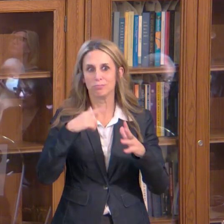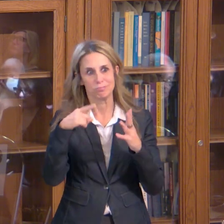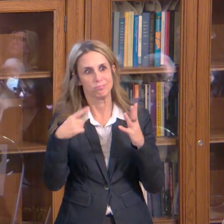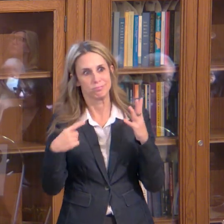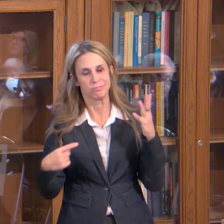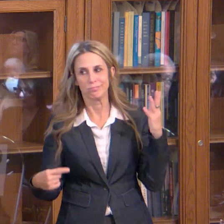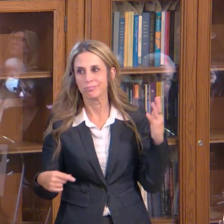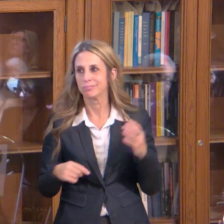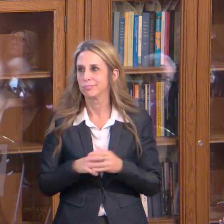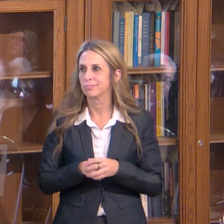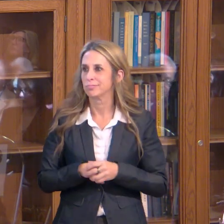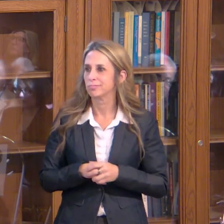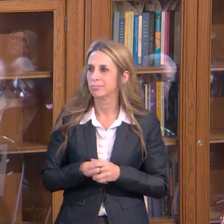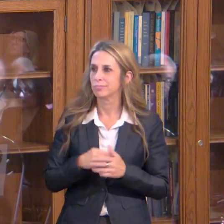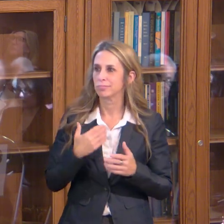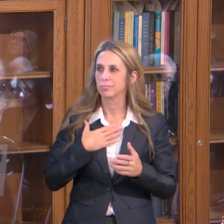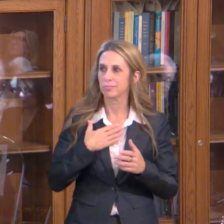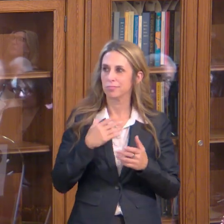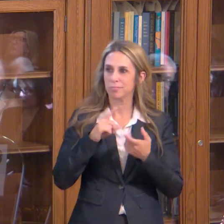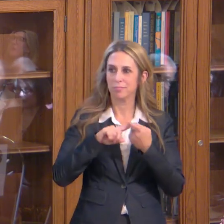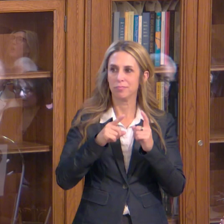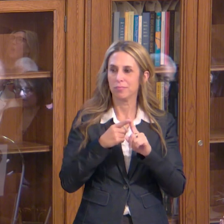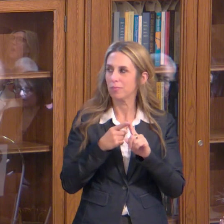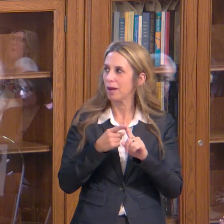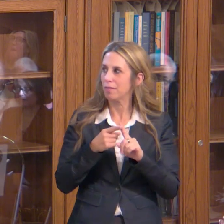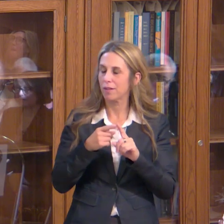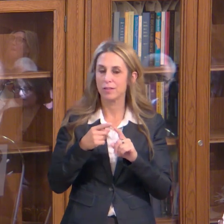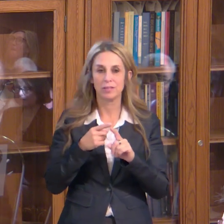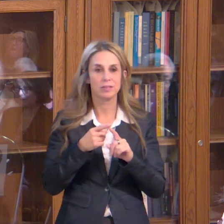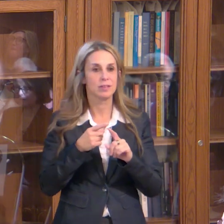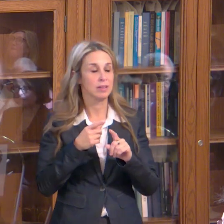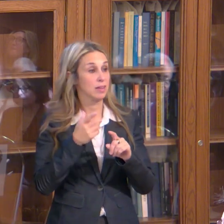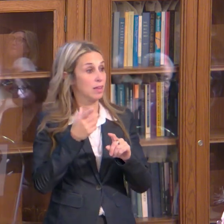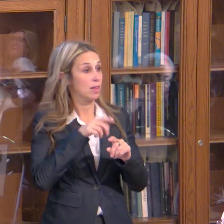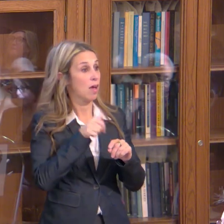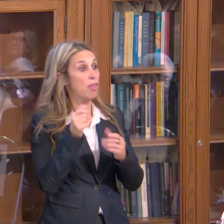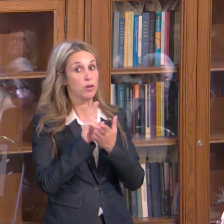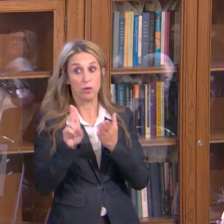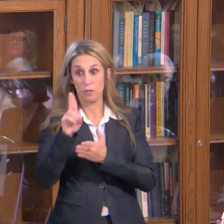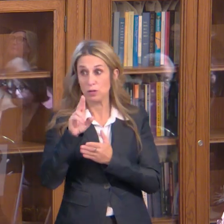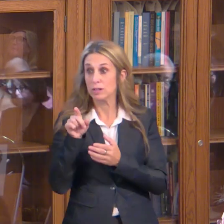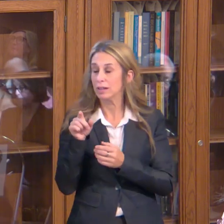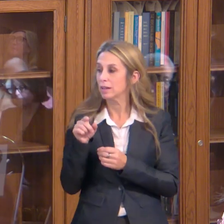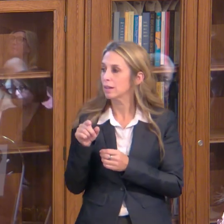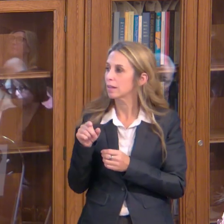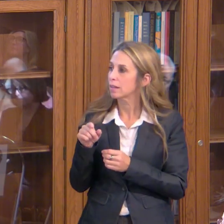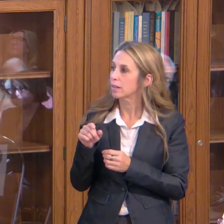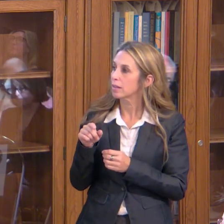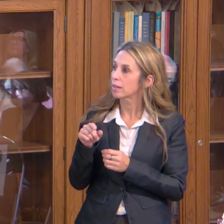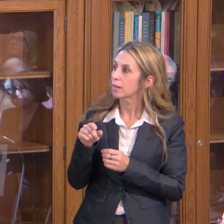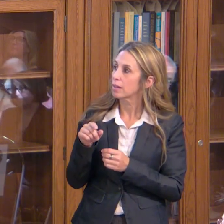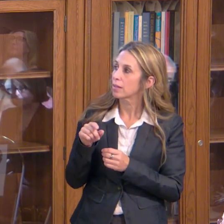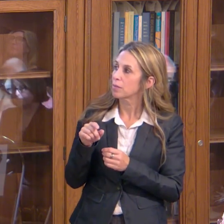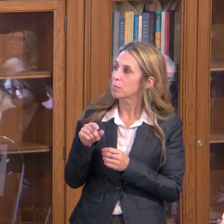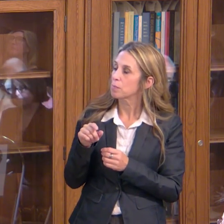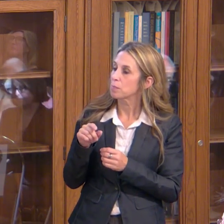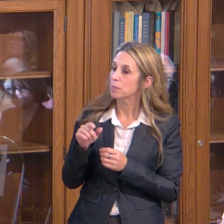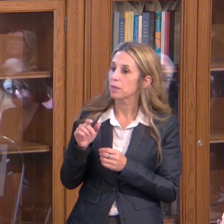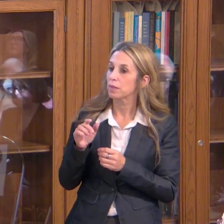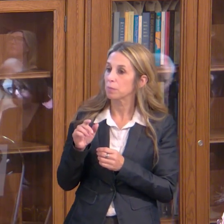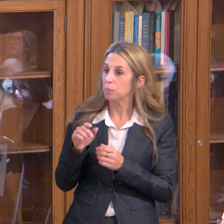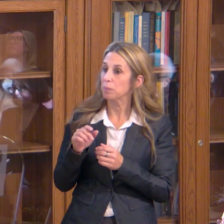I believe my great friends who are at um Hamp University one of their great mtos is that they have allowed their life to do the